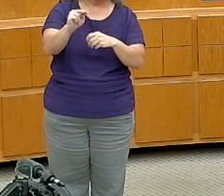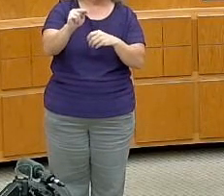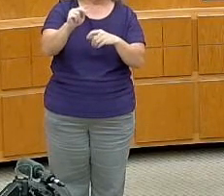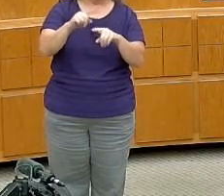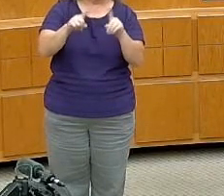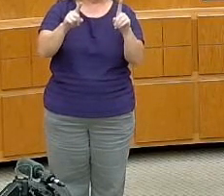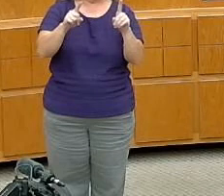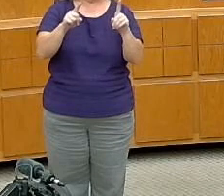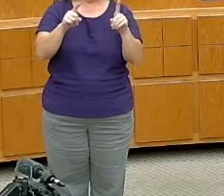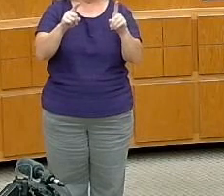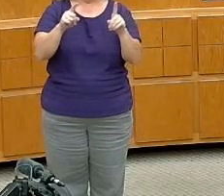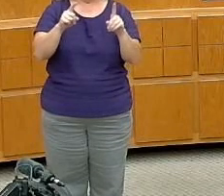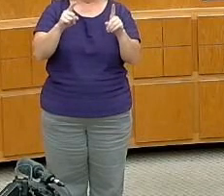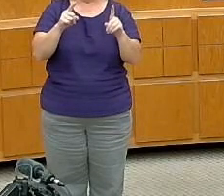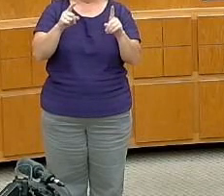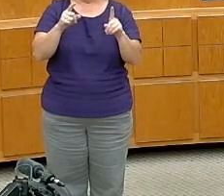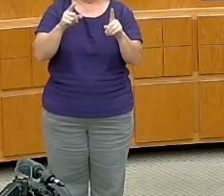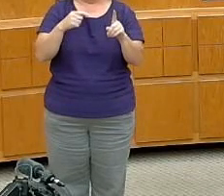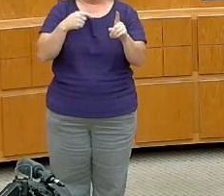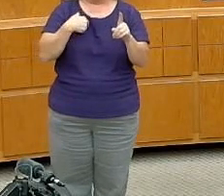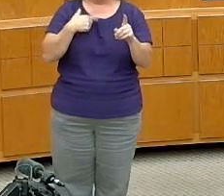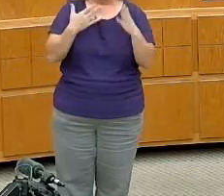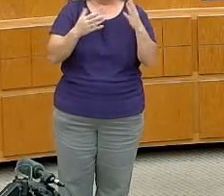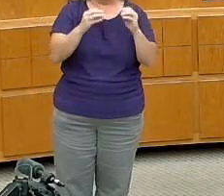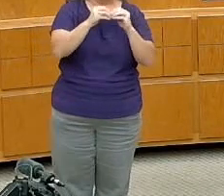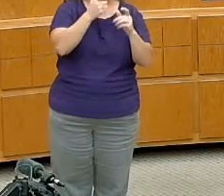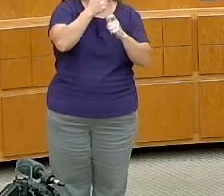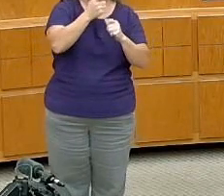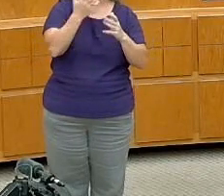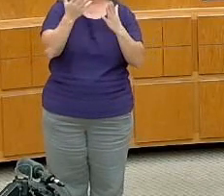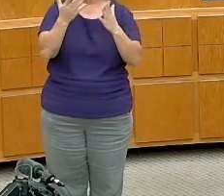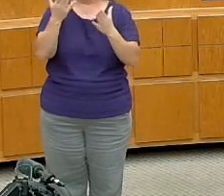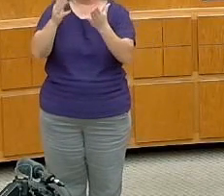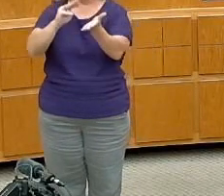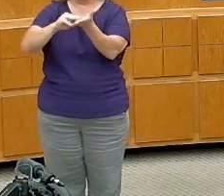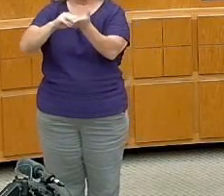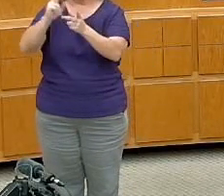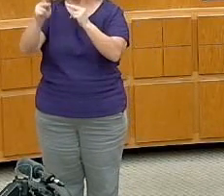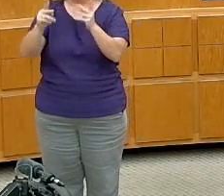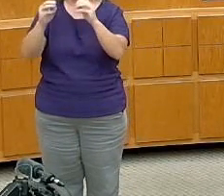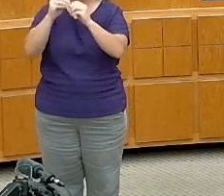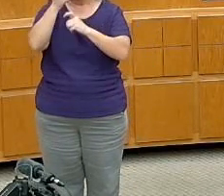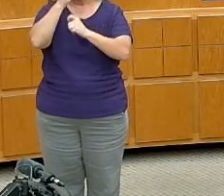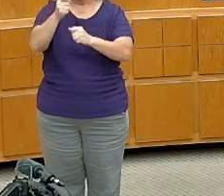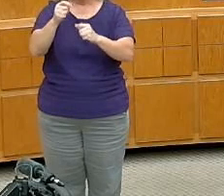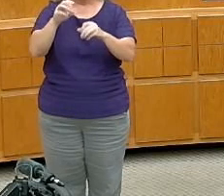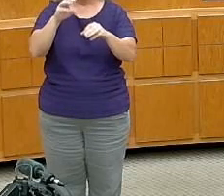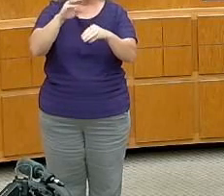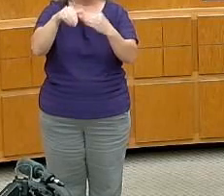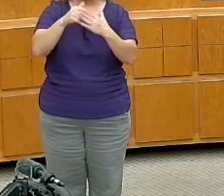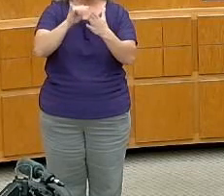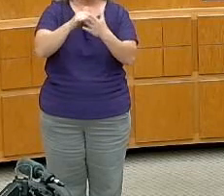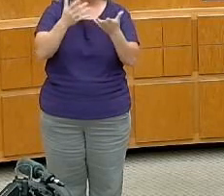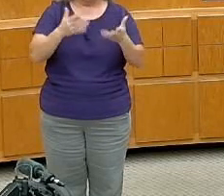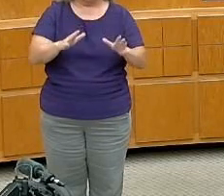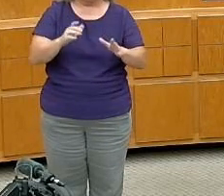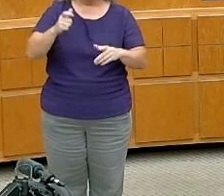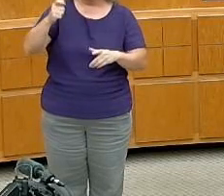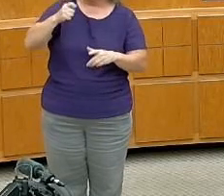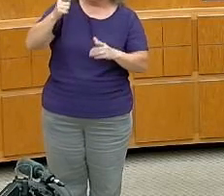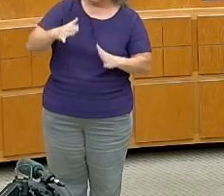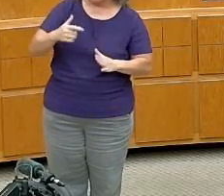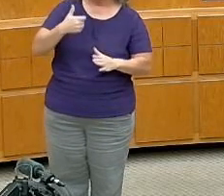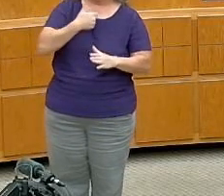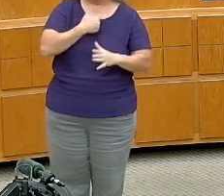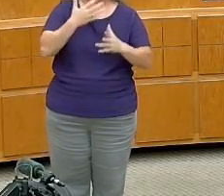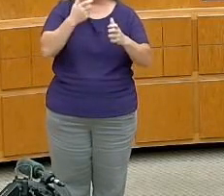in getting this, well, probably the medical people are more interested in getting this over, but the judge and we want to see this over with, but we don't want to see it